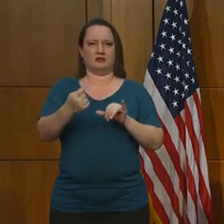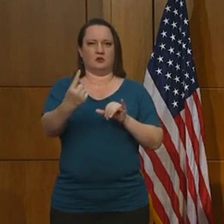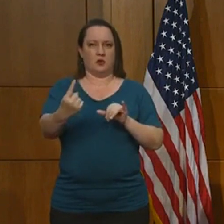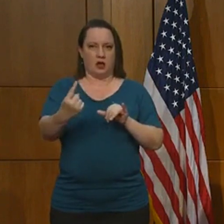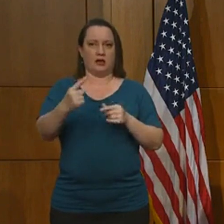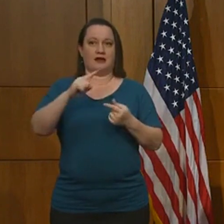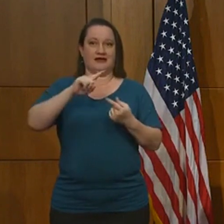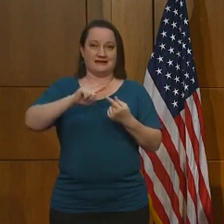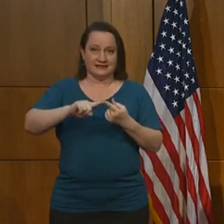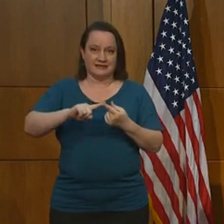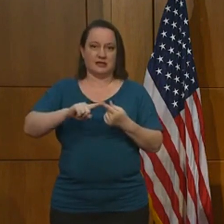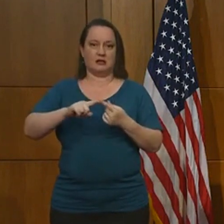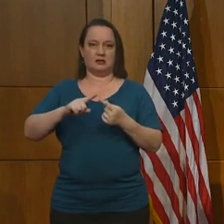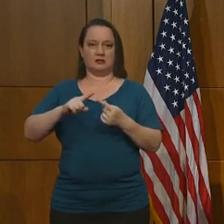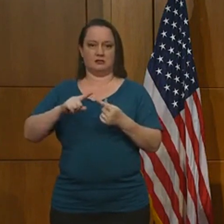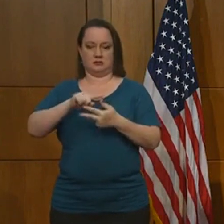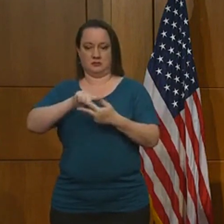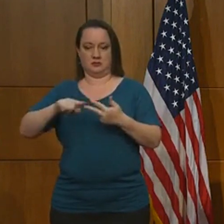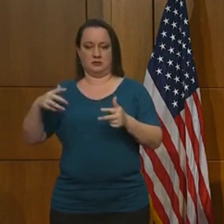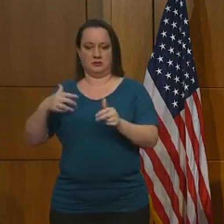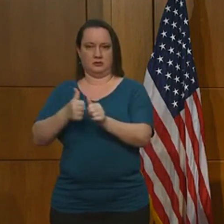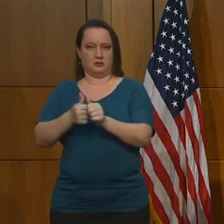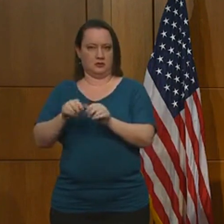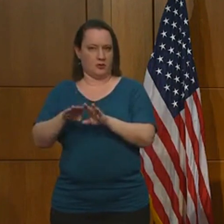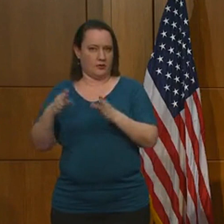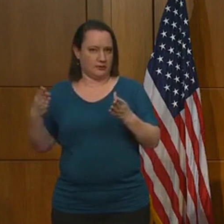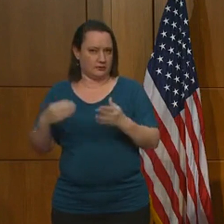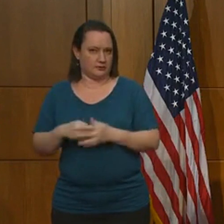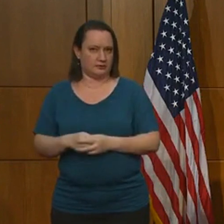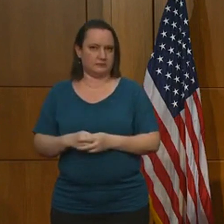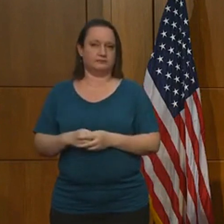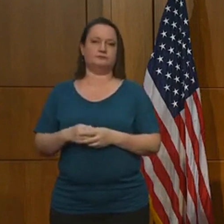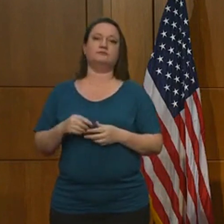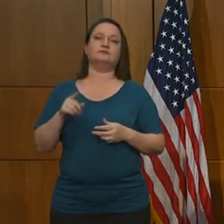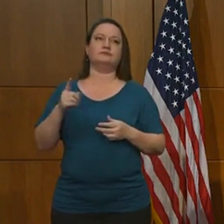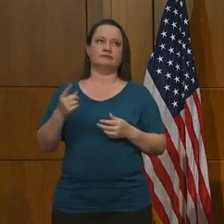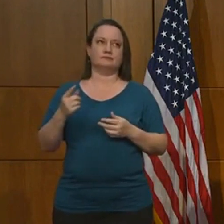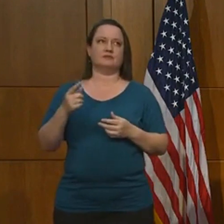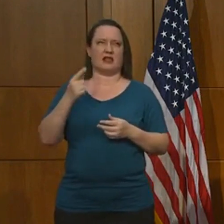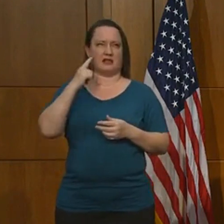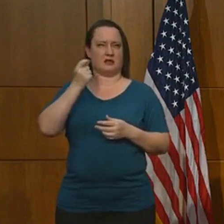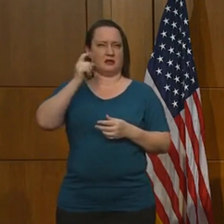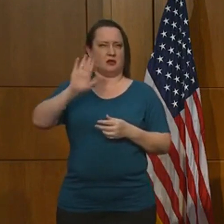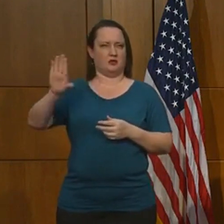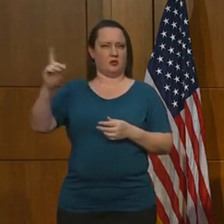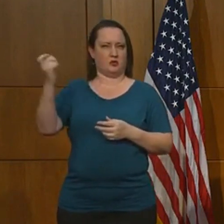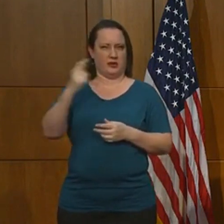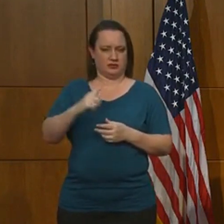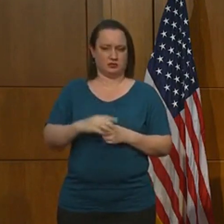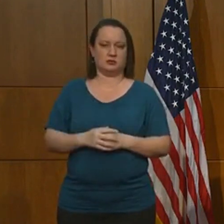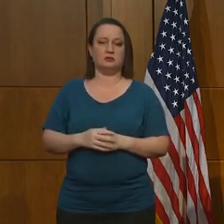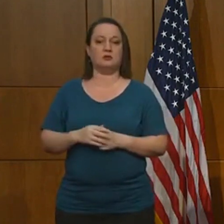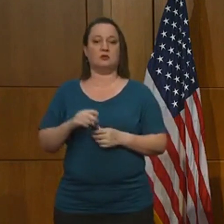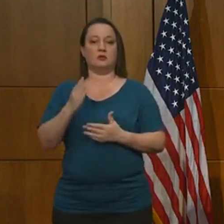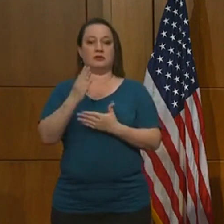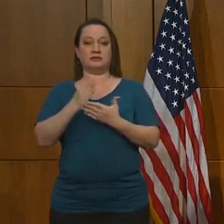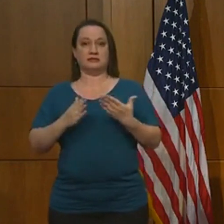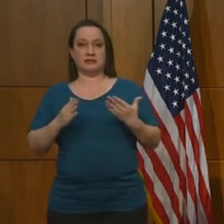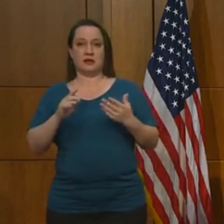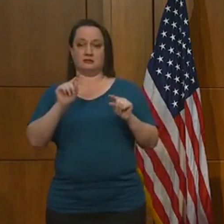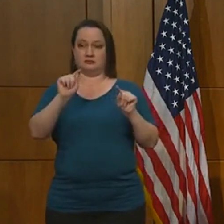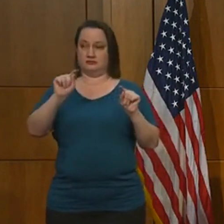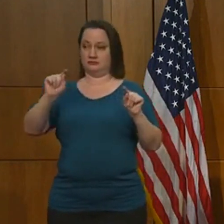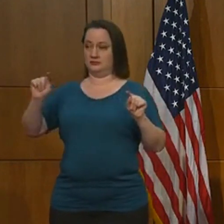your question, and this is the reason. The question is, will certain areas of Virginia be able to move forward into phase two and phase